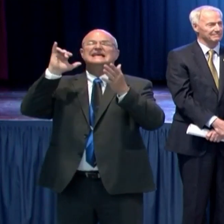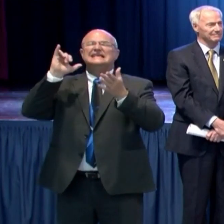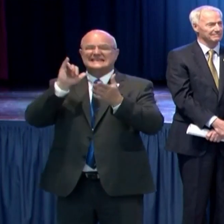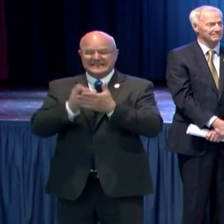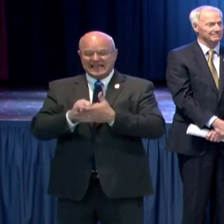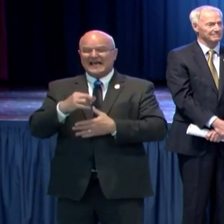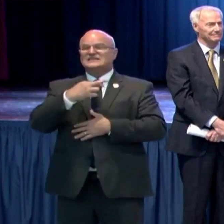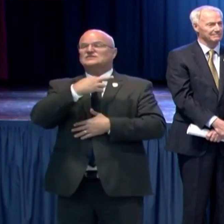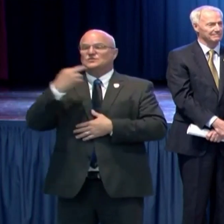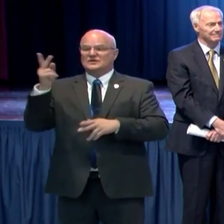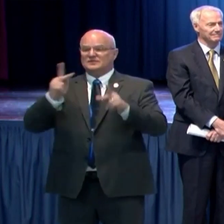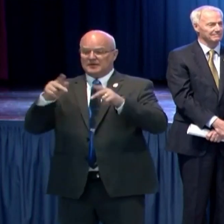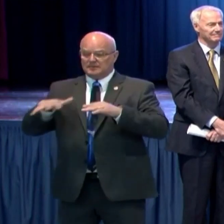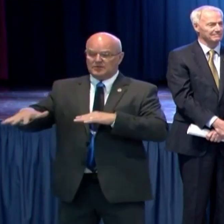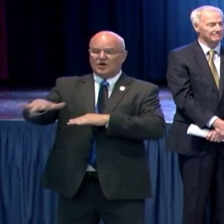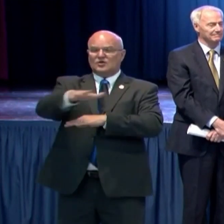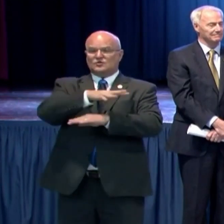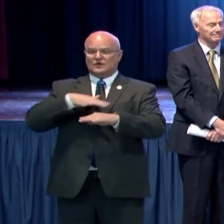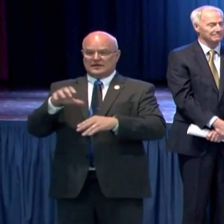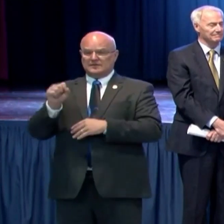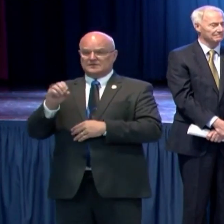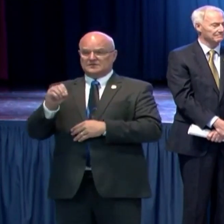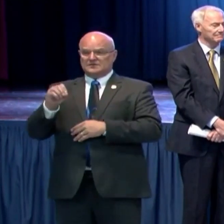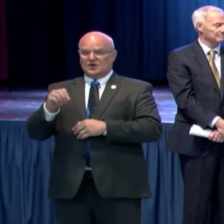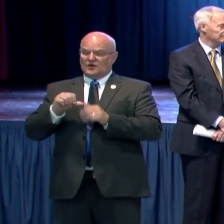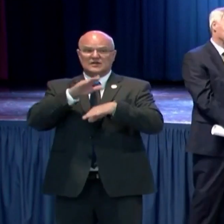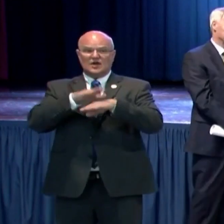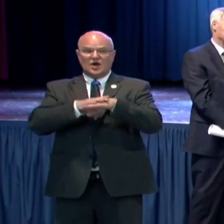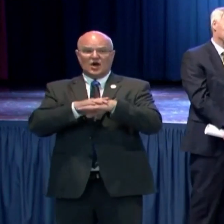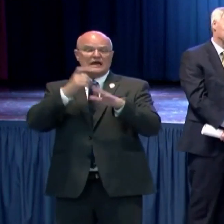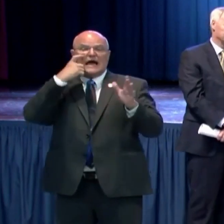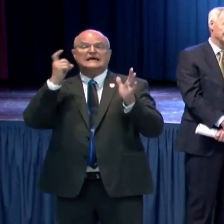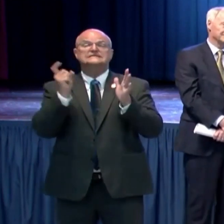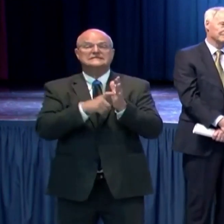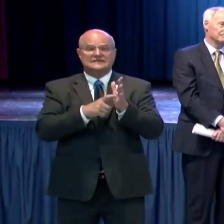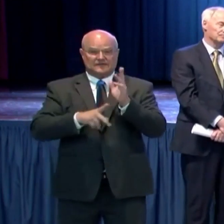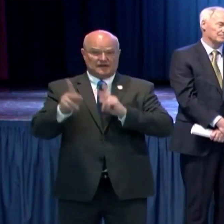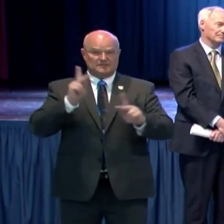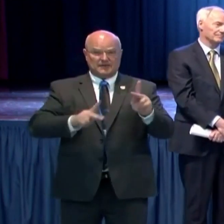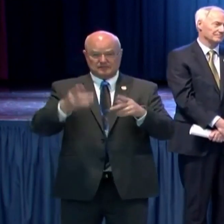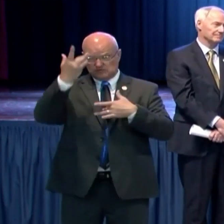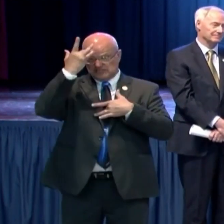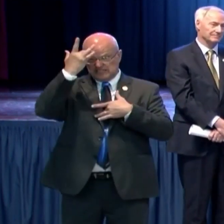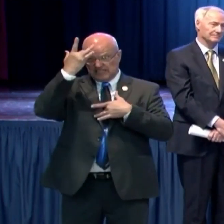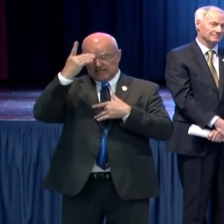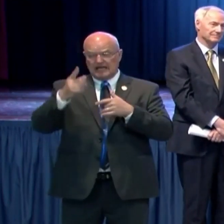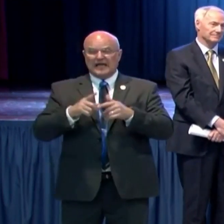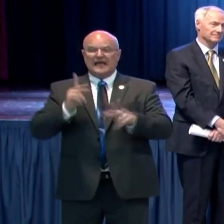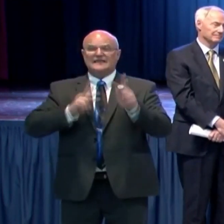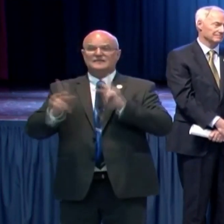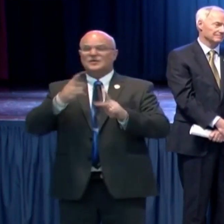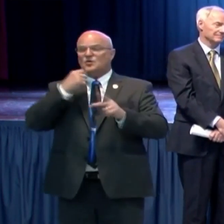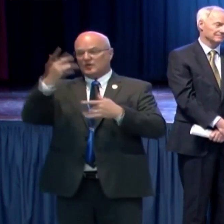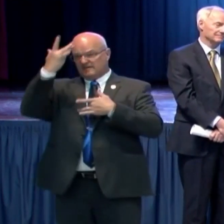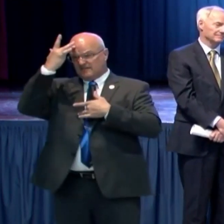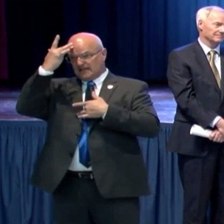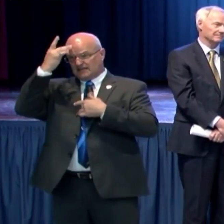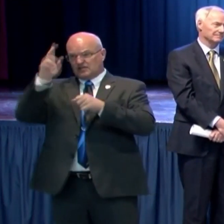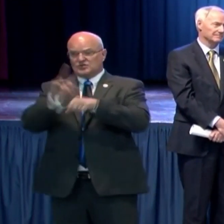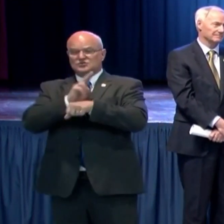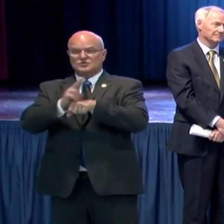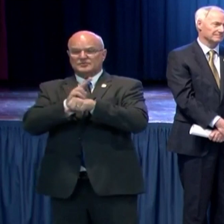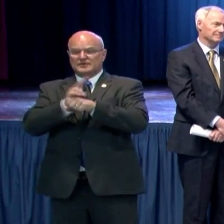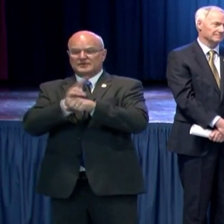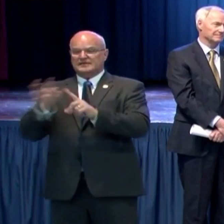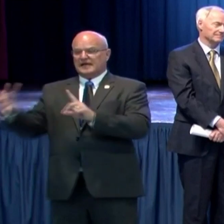that's a risk to those around them. So the emphasis really should be on those who are infected, and those who are infected should